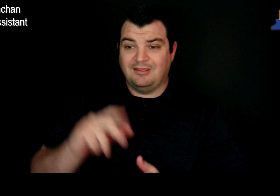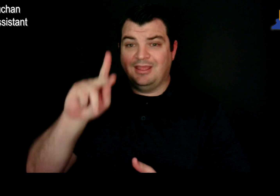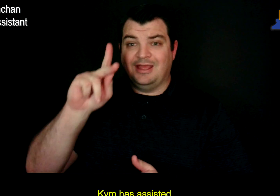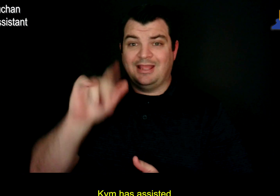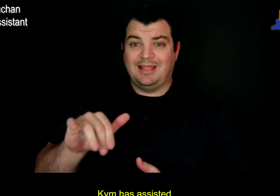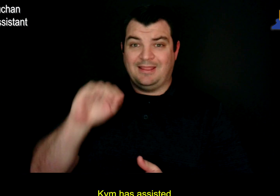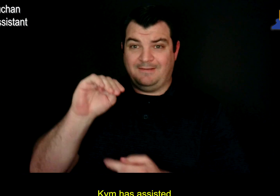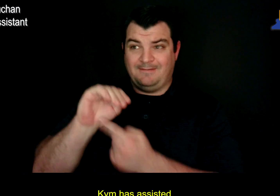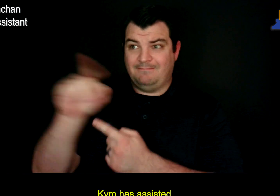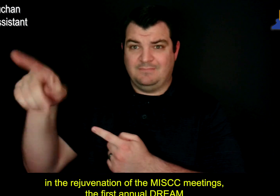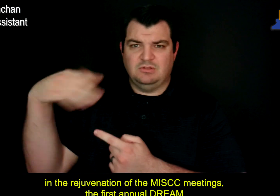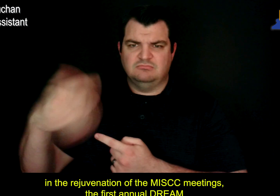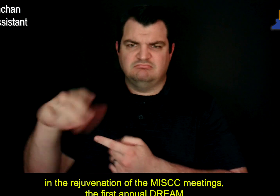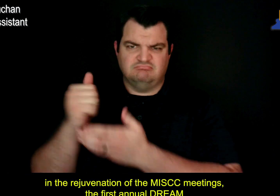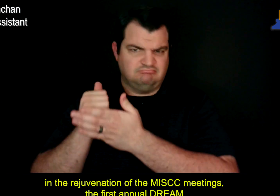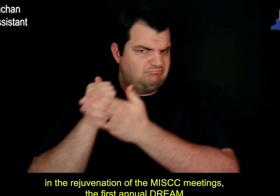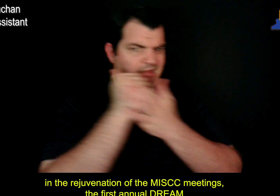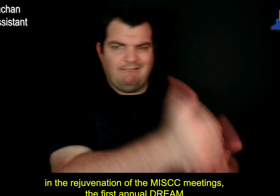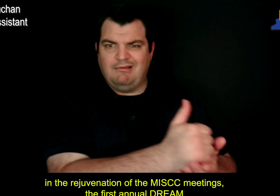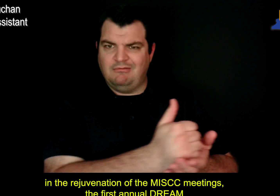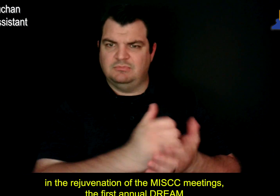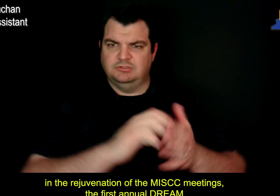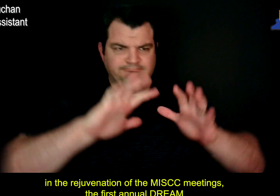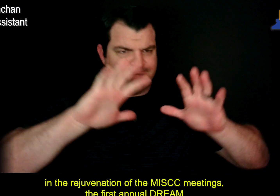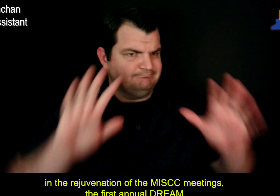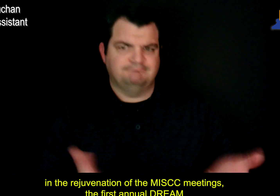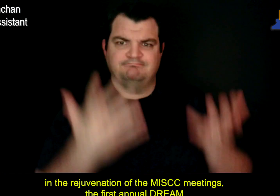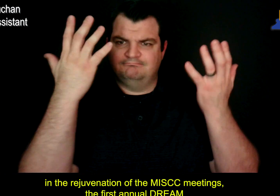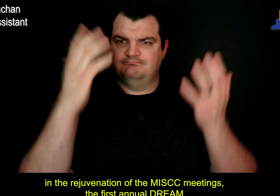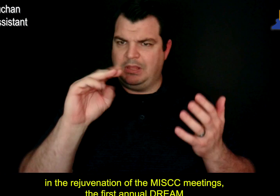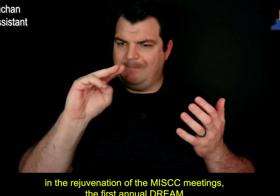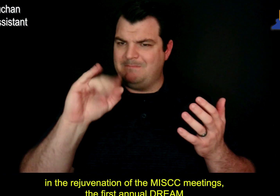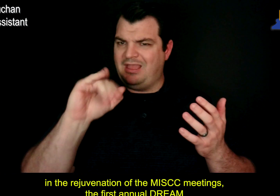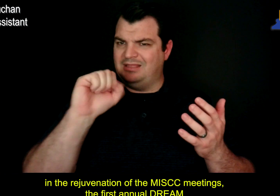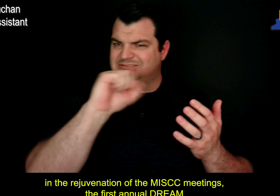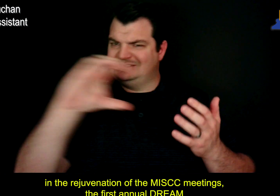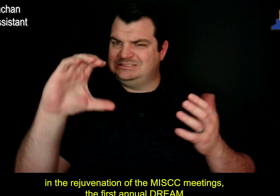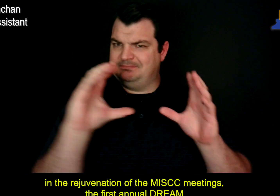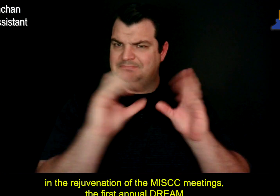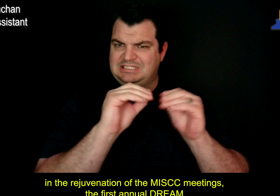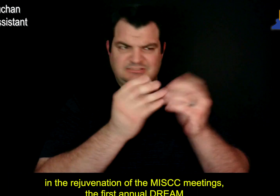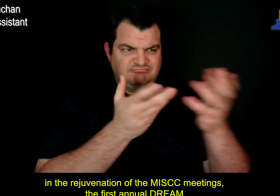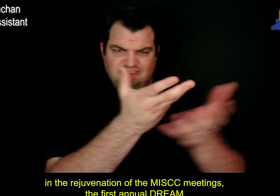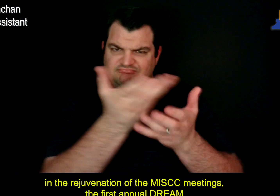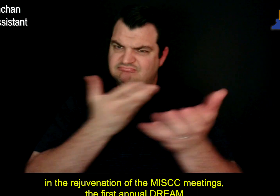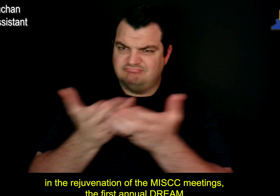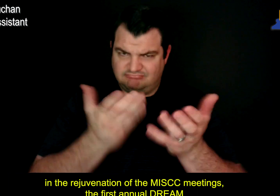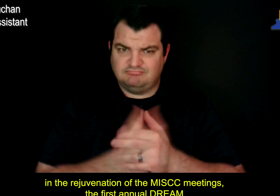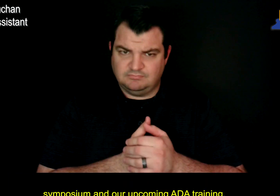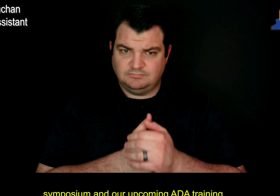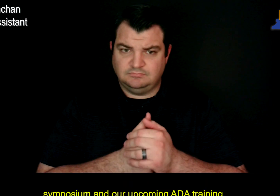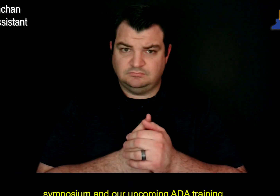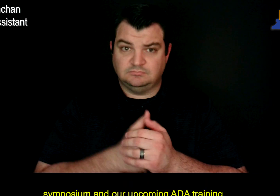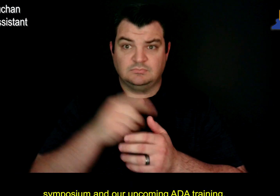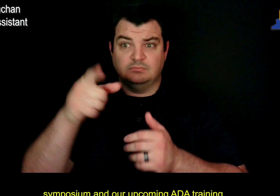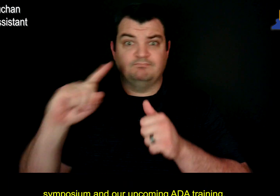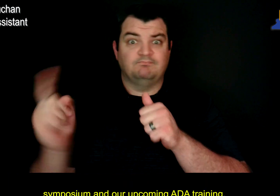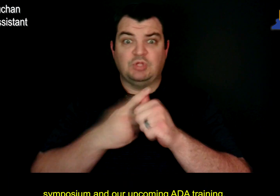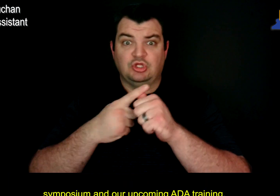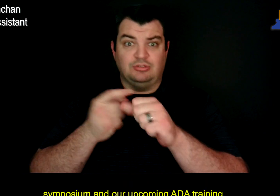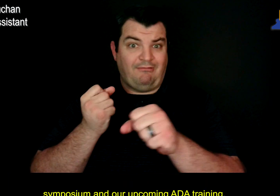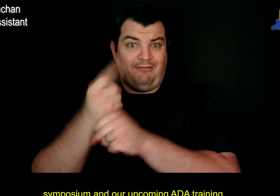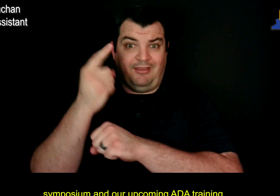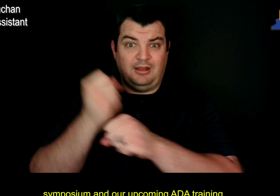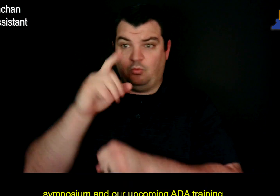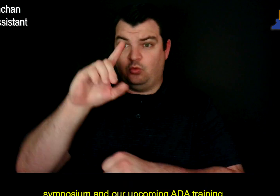Kim has assisted in the rejuvenation of the MISCC meetings, the first annual Dream Symposium,